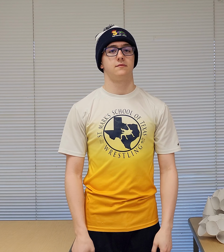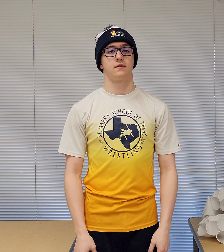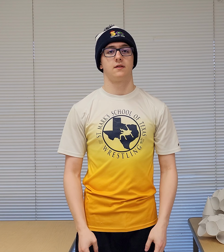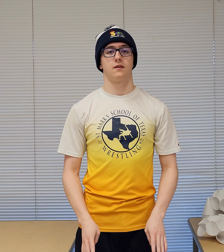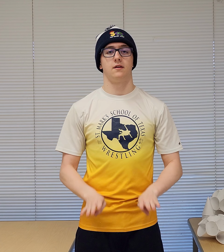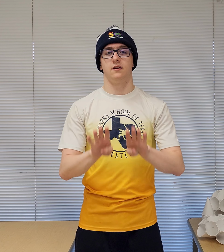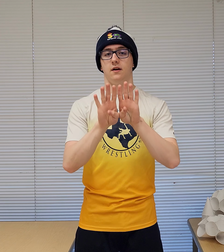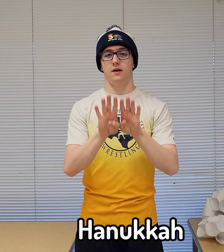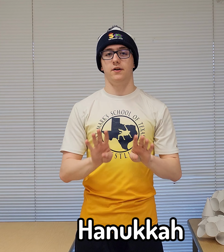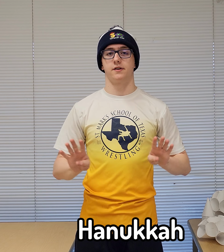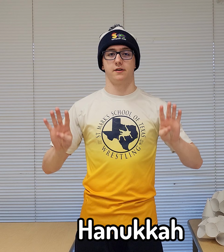Hanukkah.